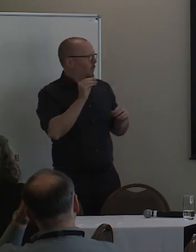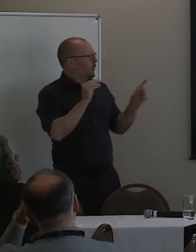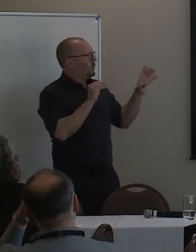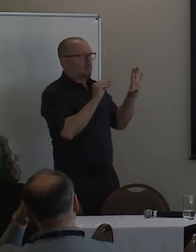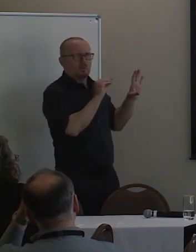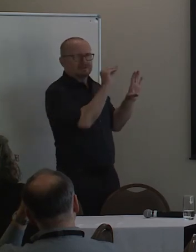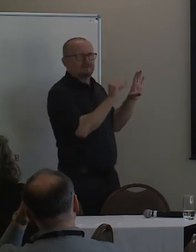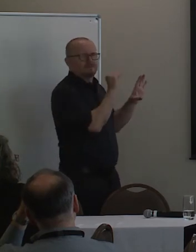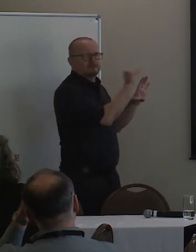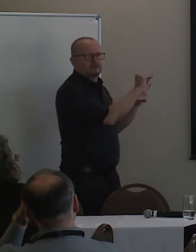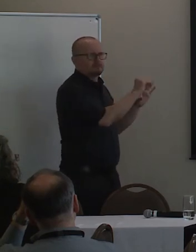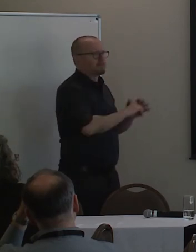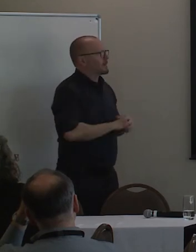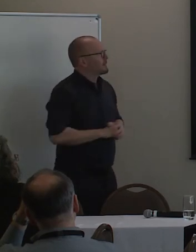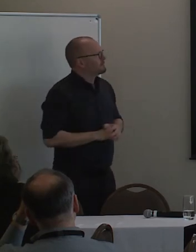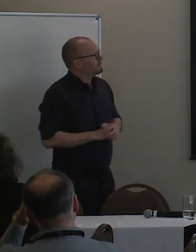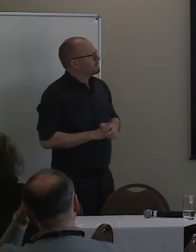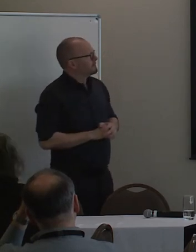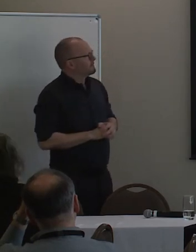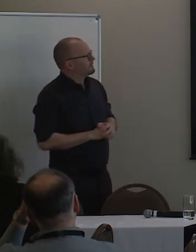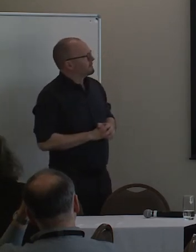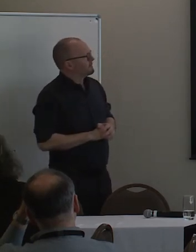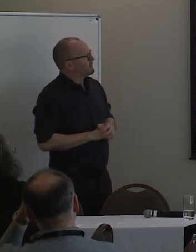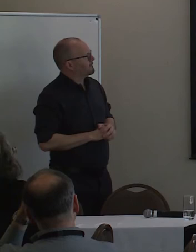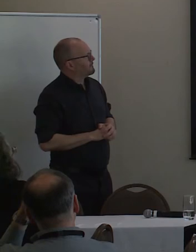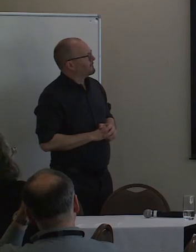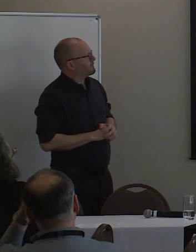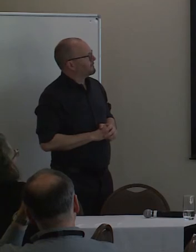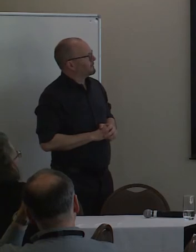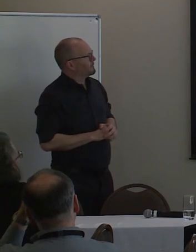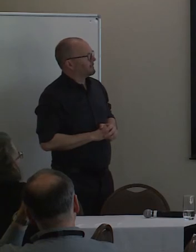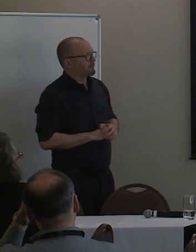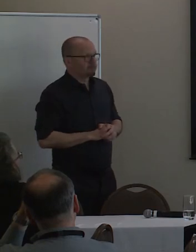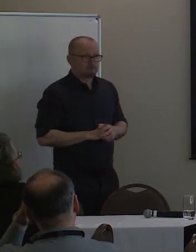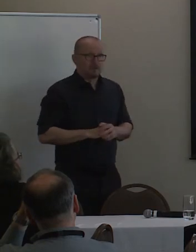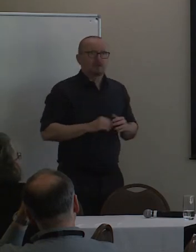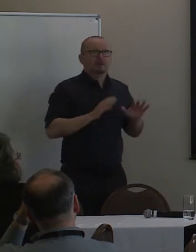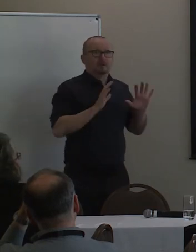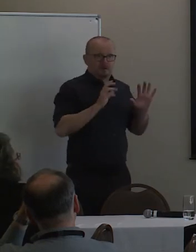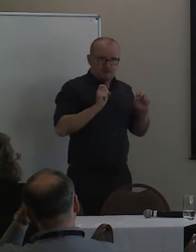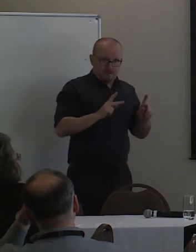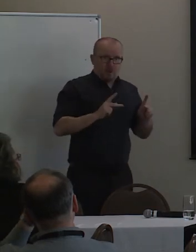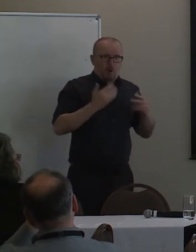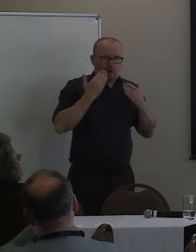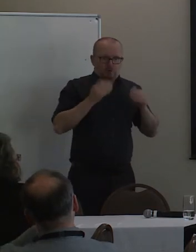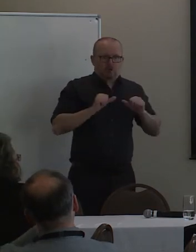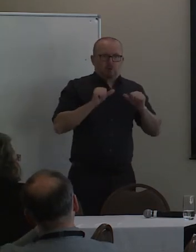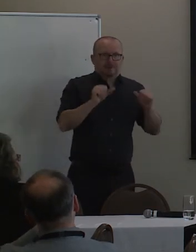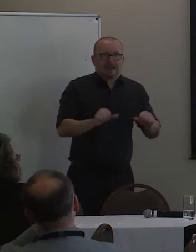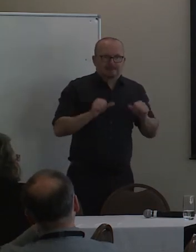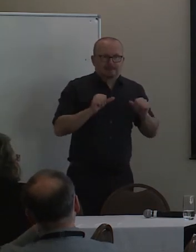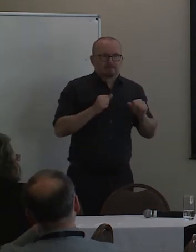really anything you want. So what I'm about to show you next is a much more extreme, bizarre